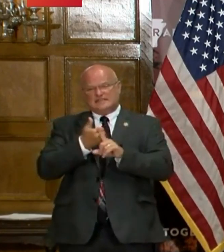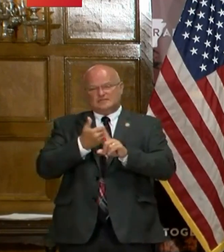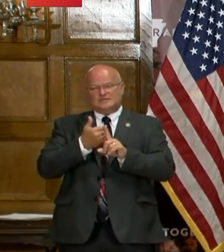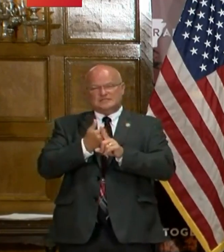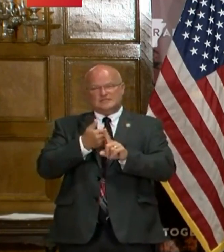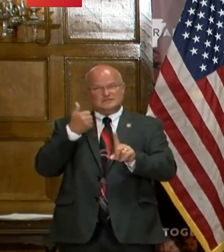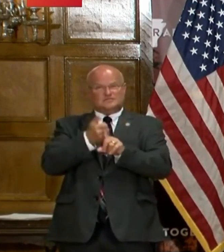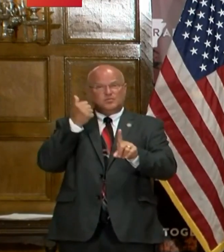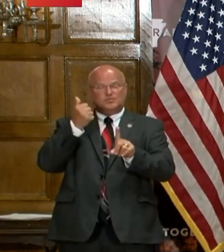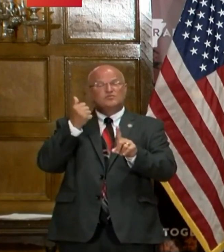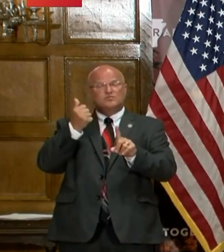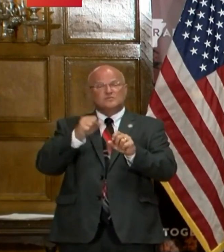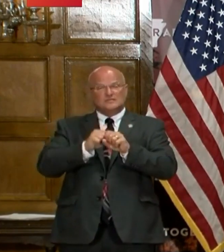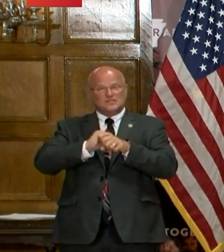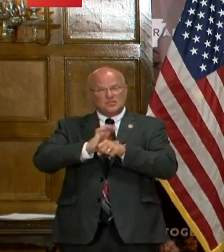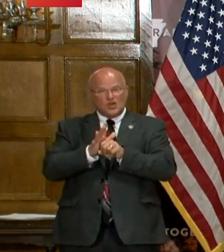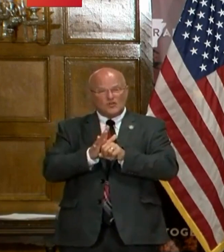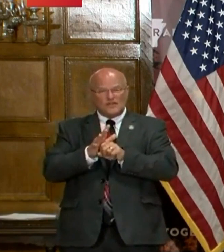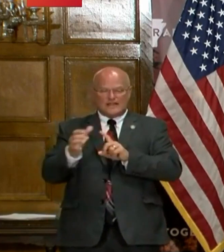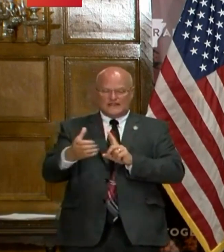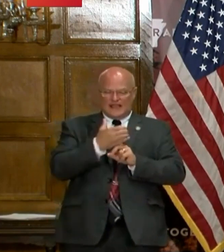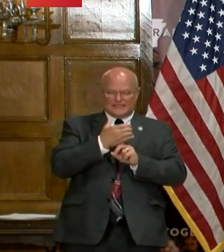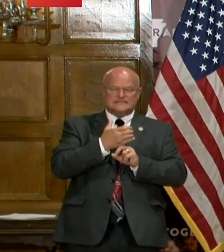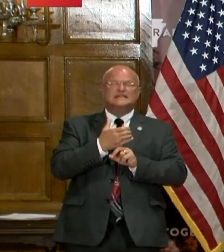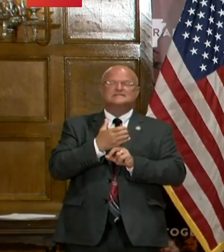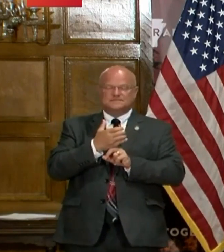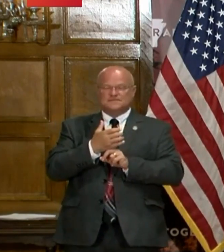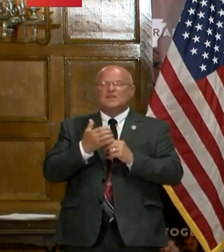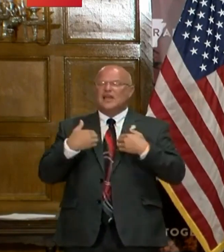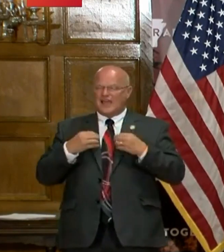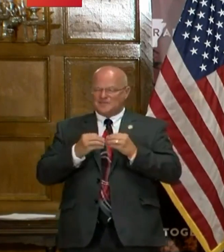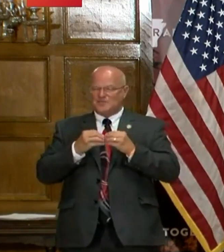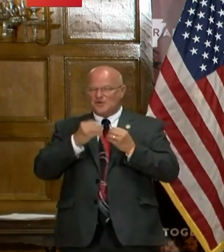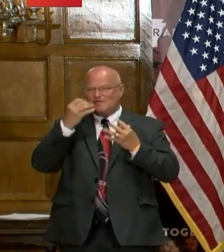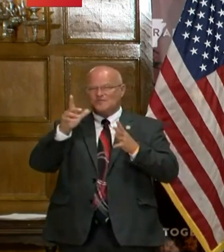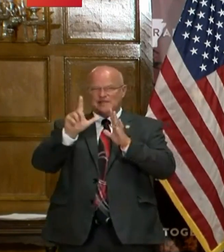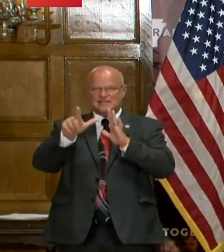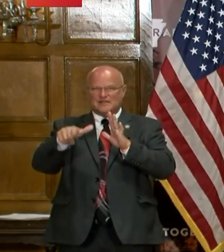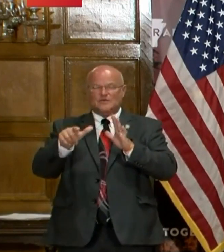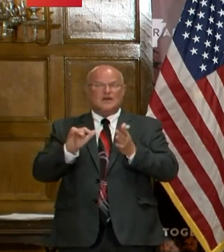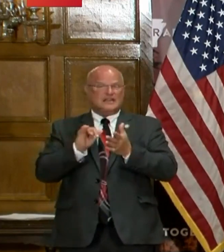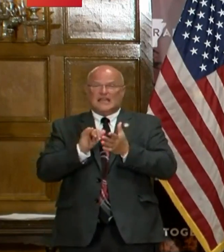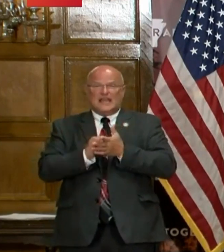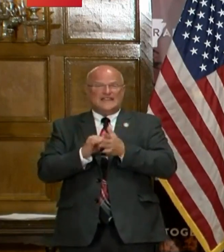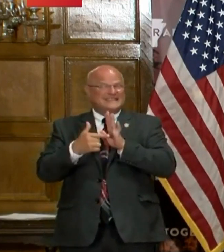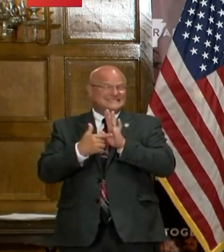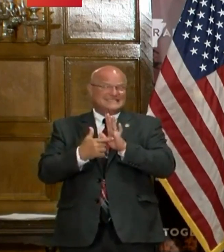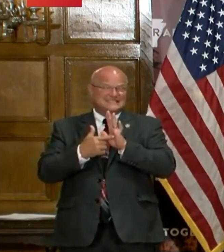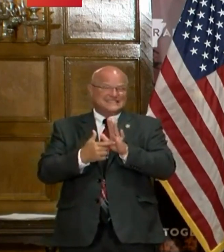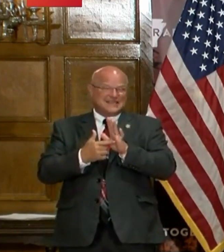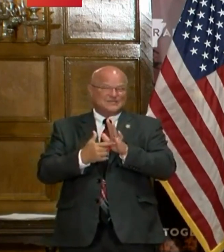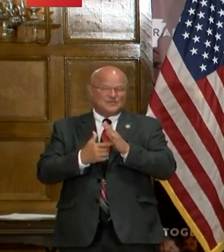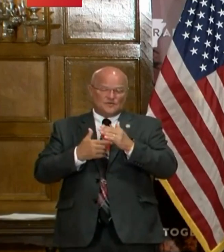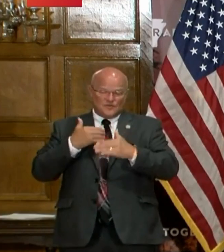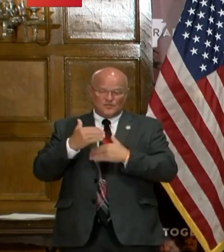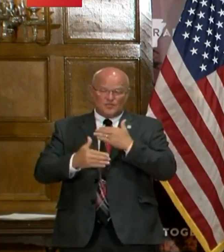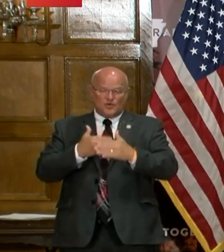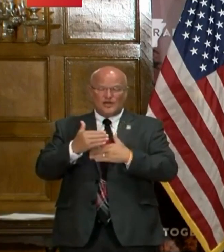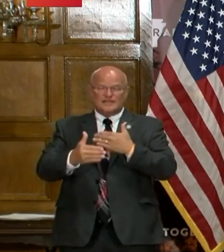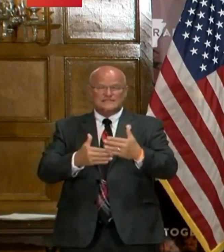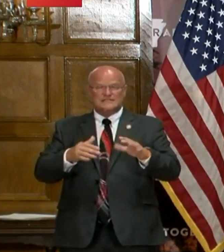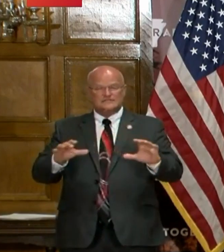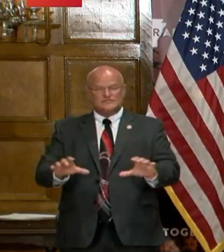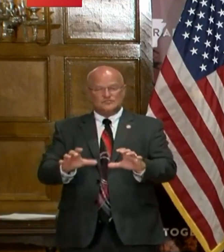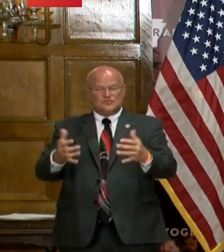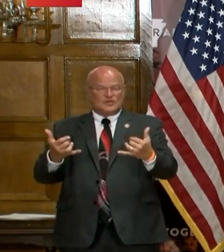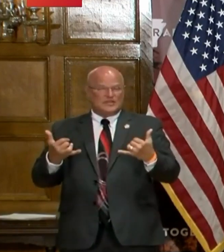isolated. So we're still looking at that, working on that, have some more information down the road. And that's just an example of the process that we're going